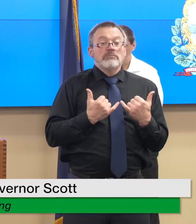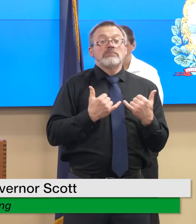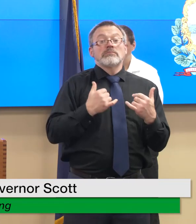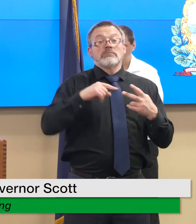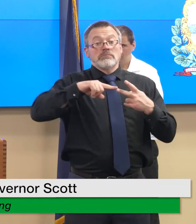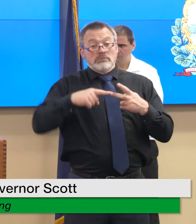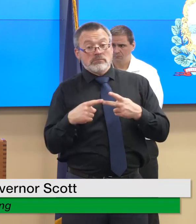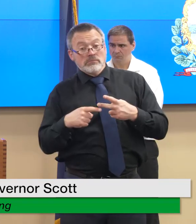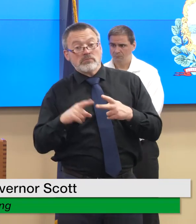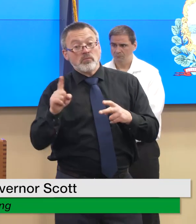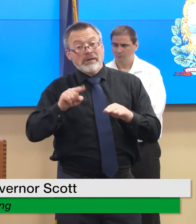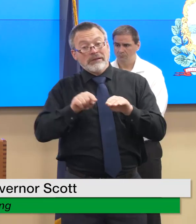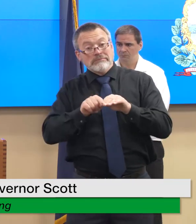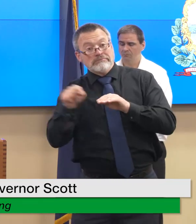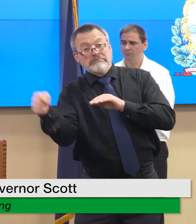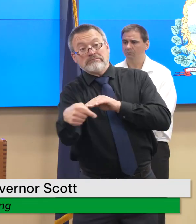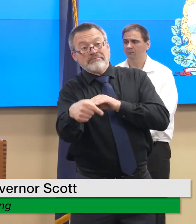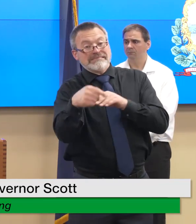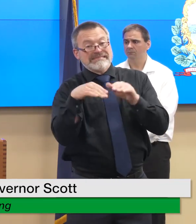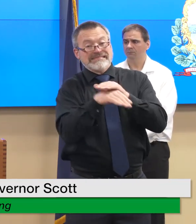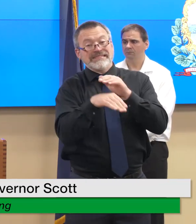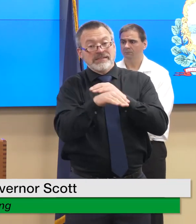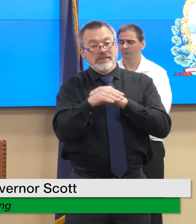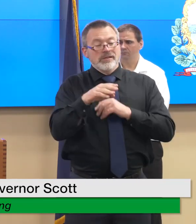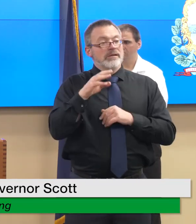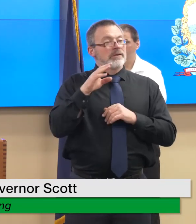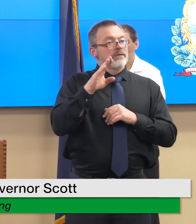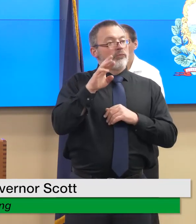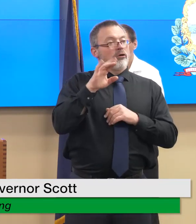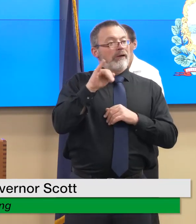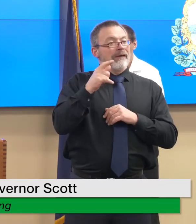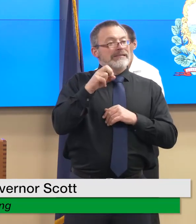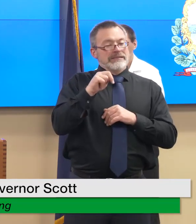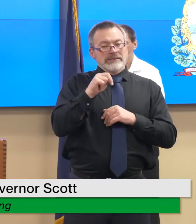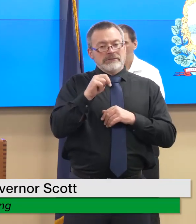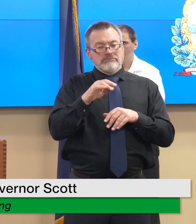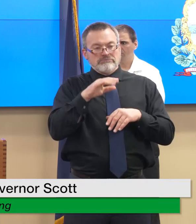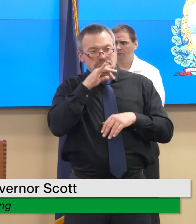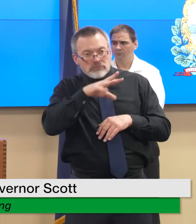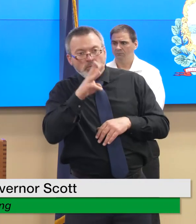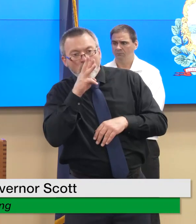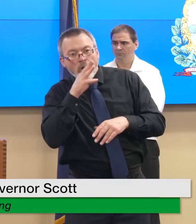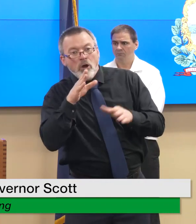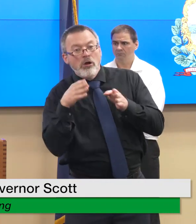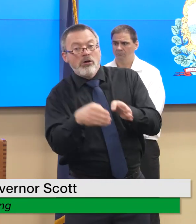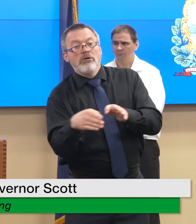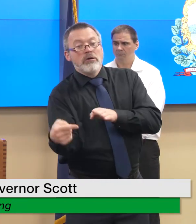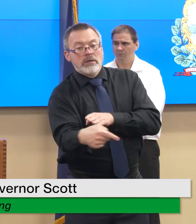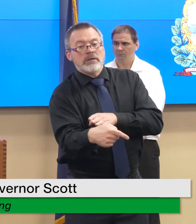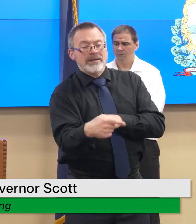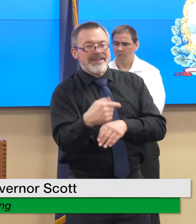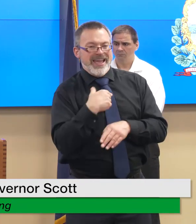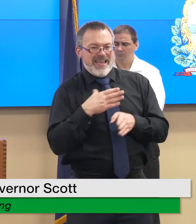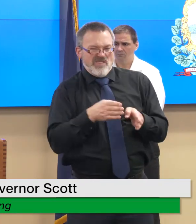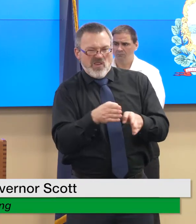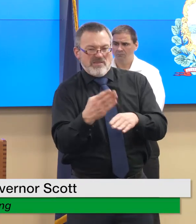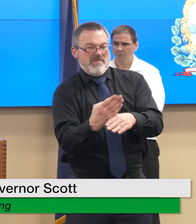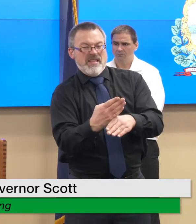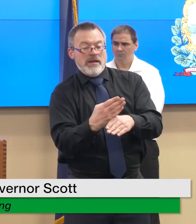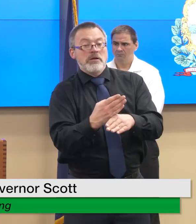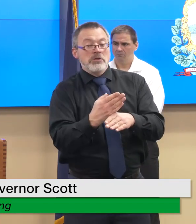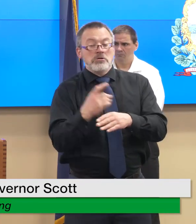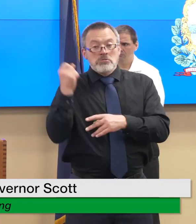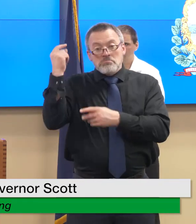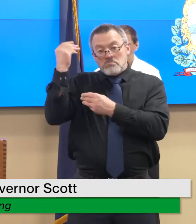the Brighton wastewater facility was washed out, but reports we've received indicate it did not impact